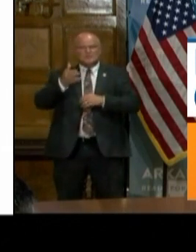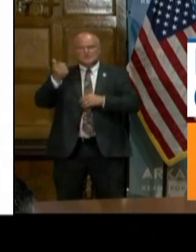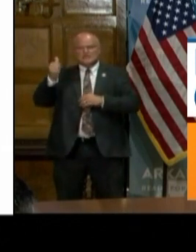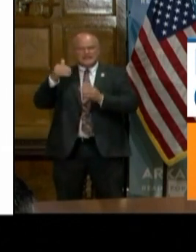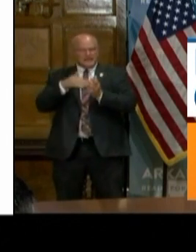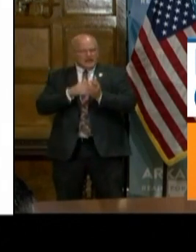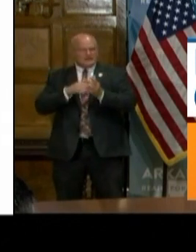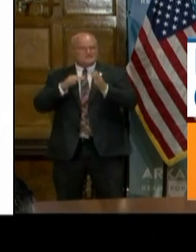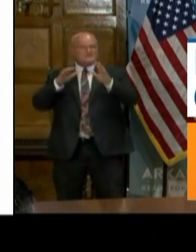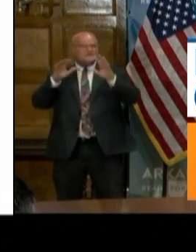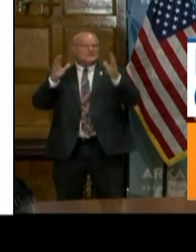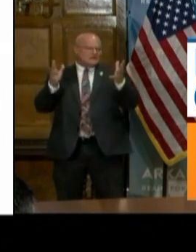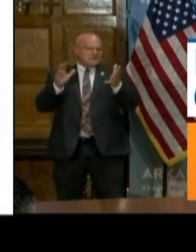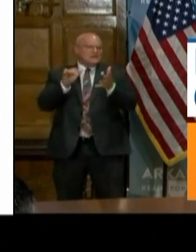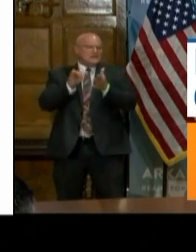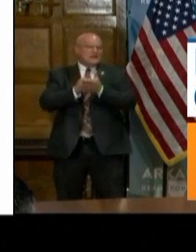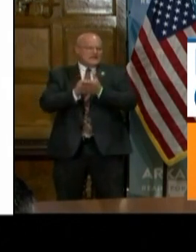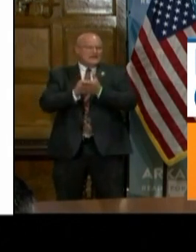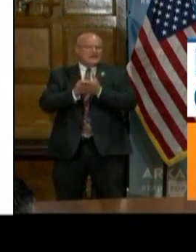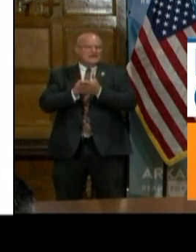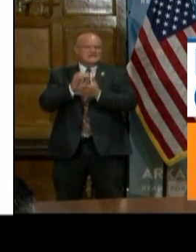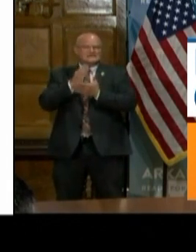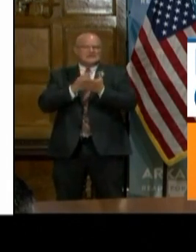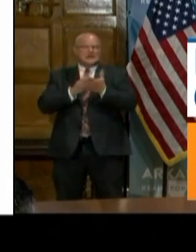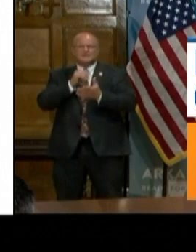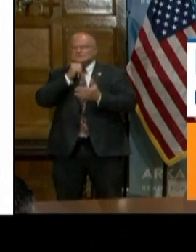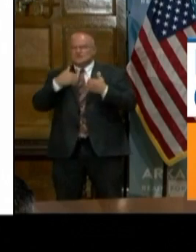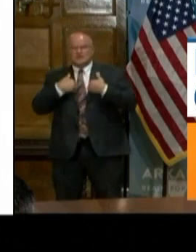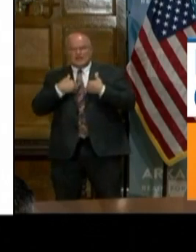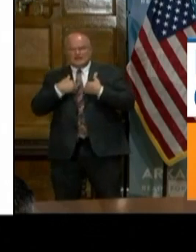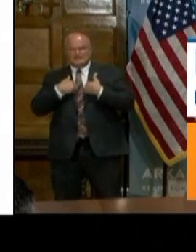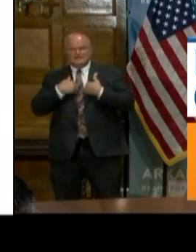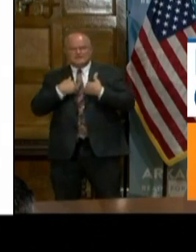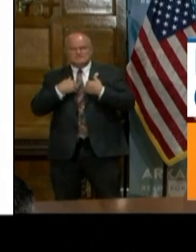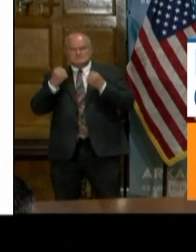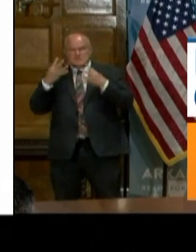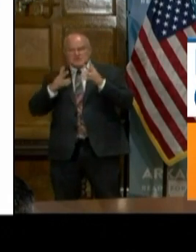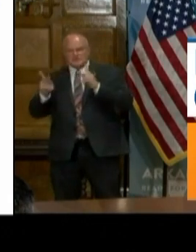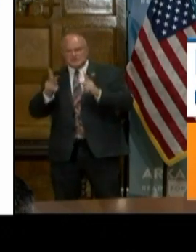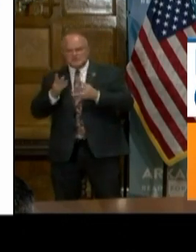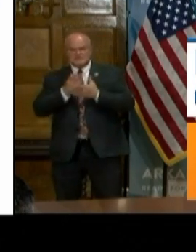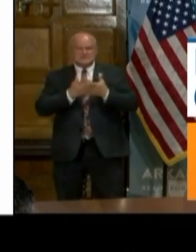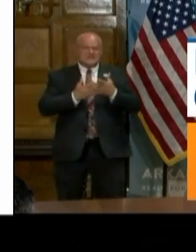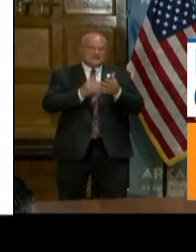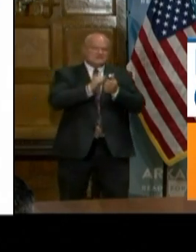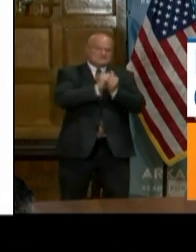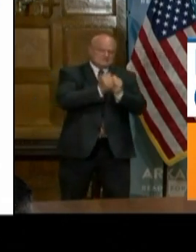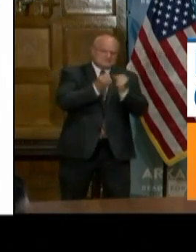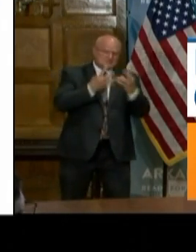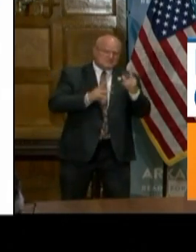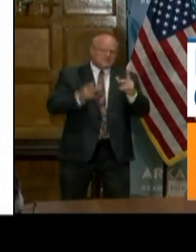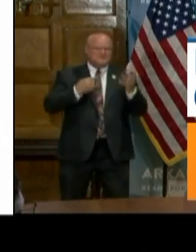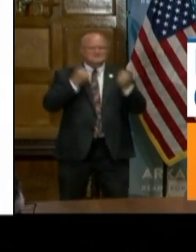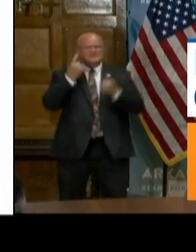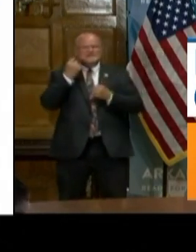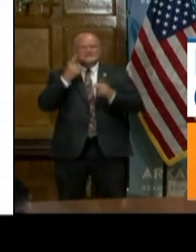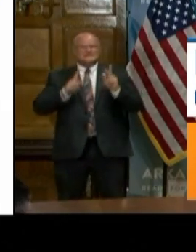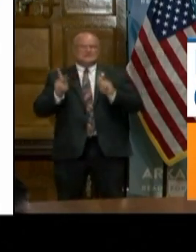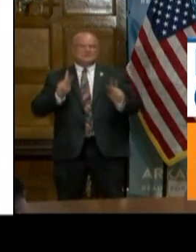and you know, some that don't have very, very few, you can see how this would make sense to a lot of